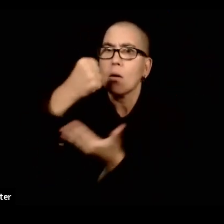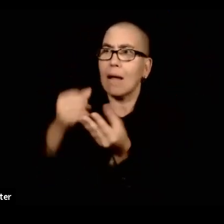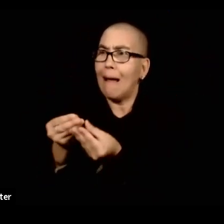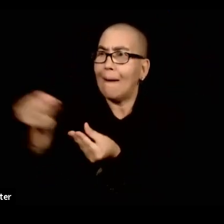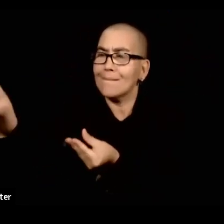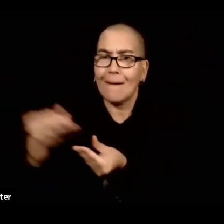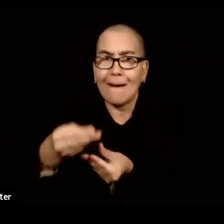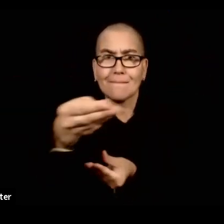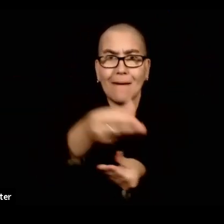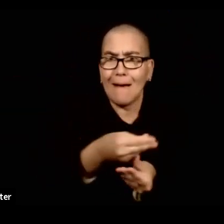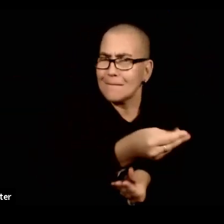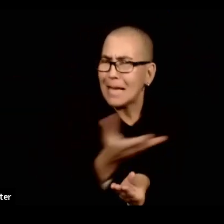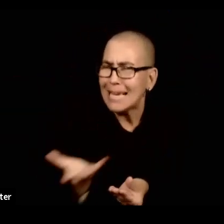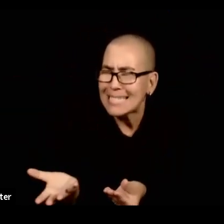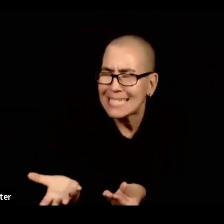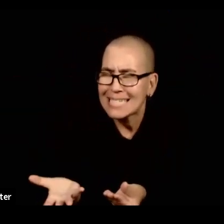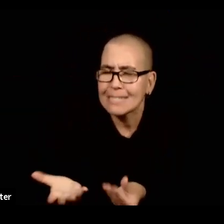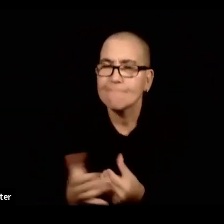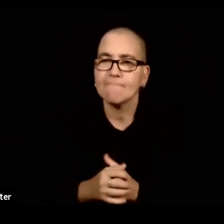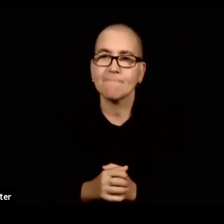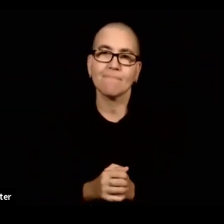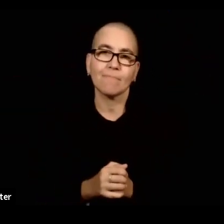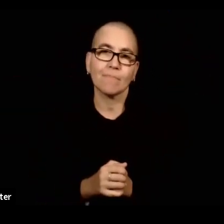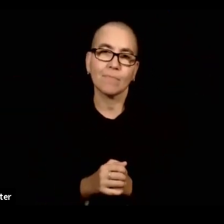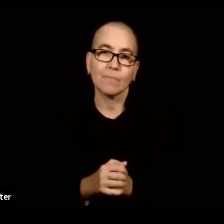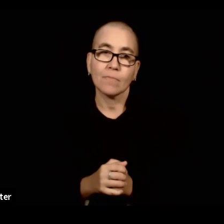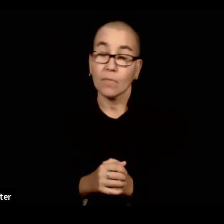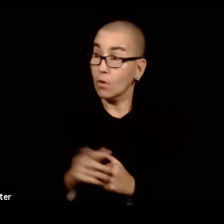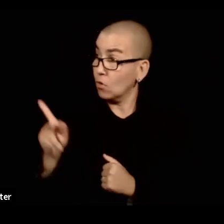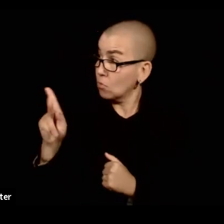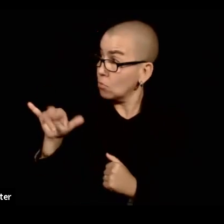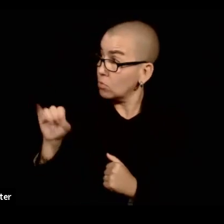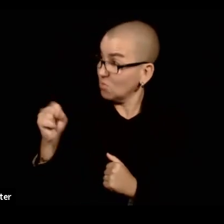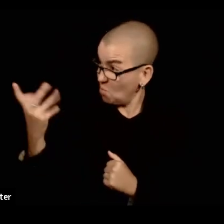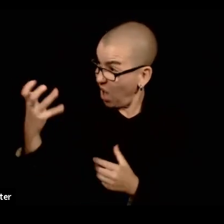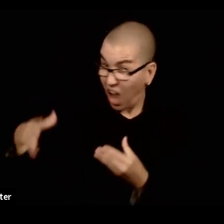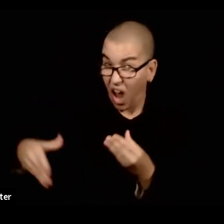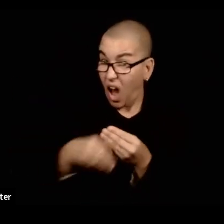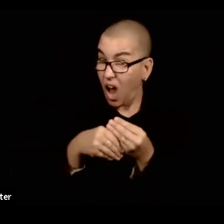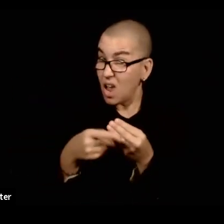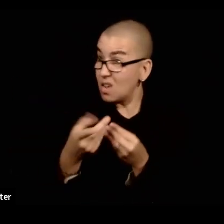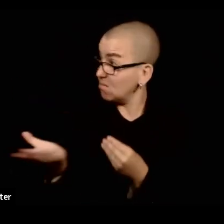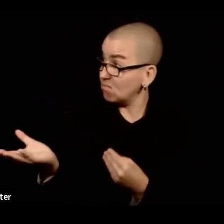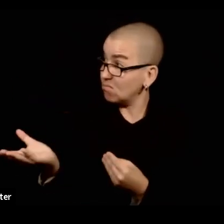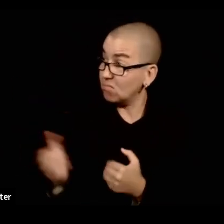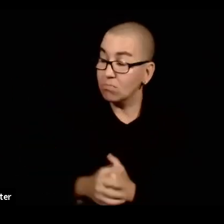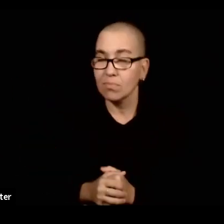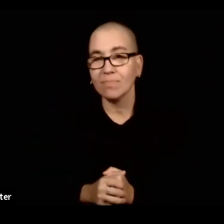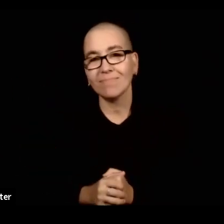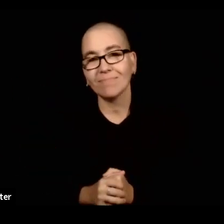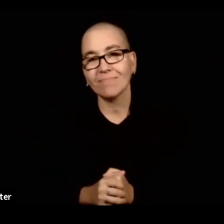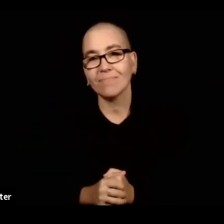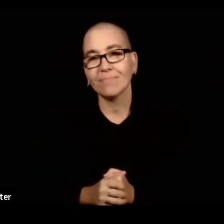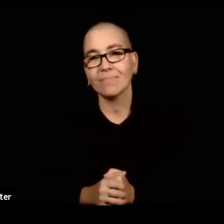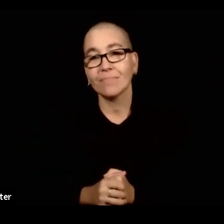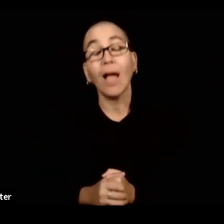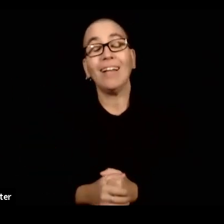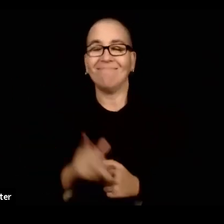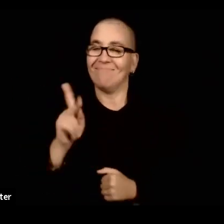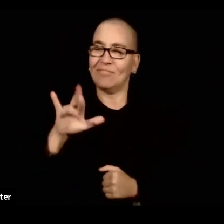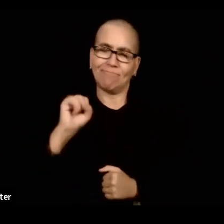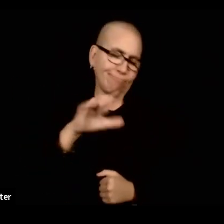description, Chris, do you want to comment a little bit more specifically on vaccines? Sure. Just a couple of